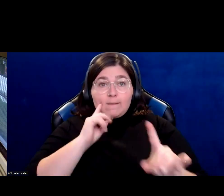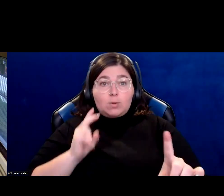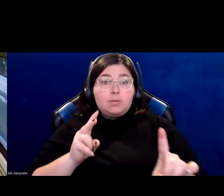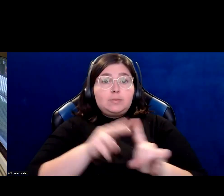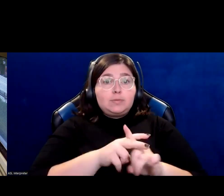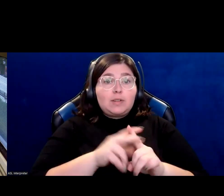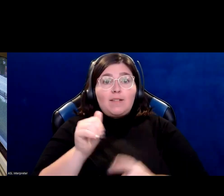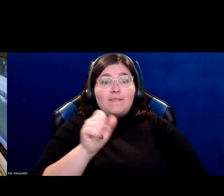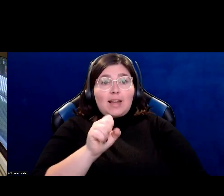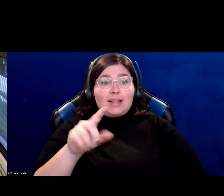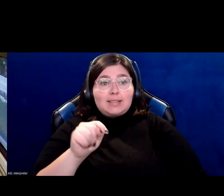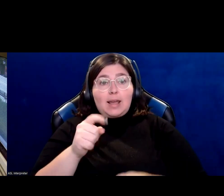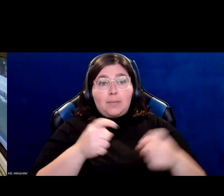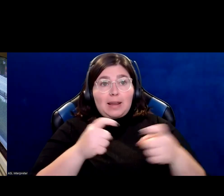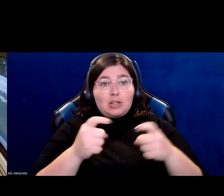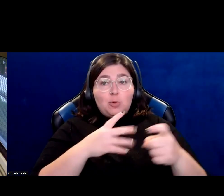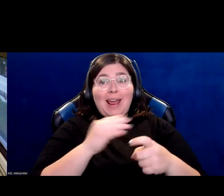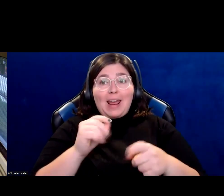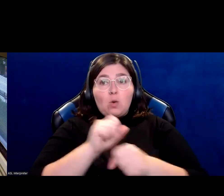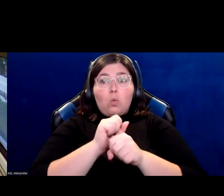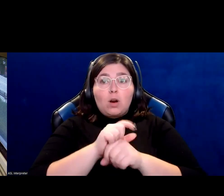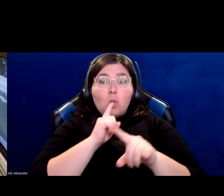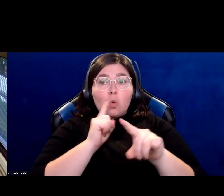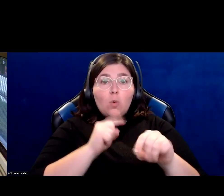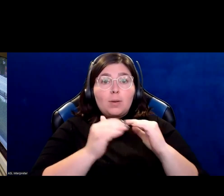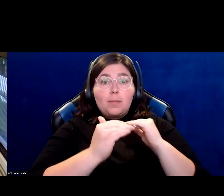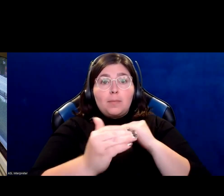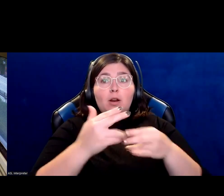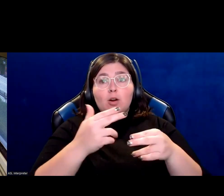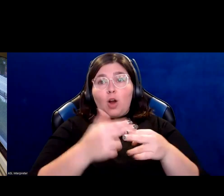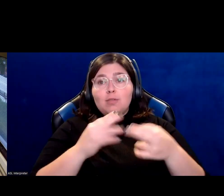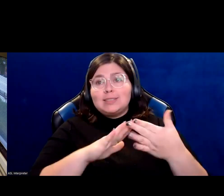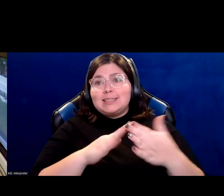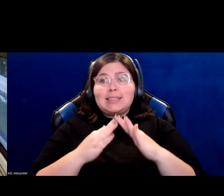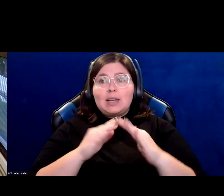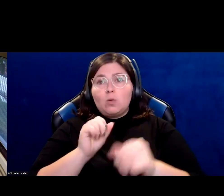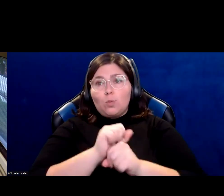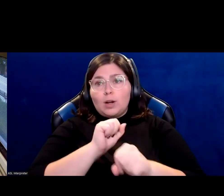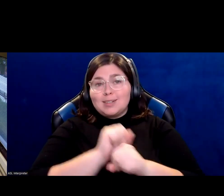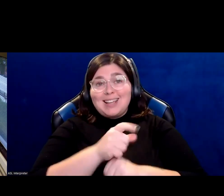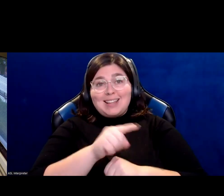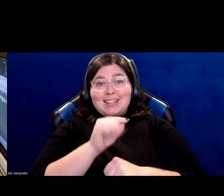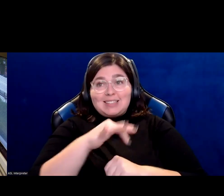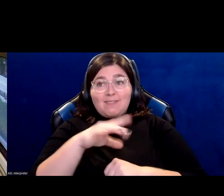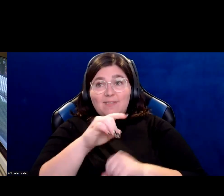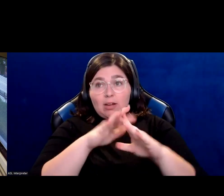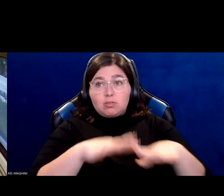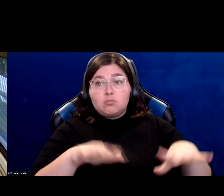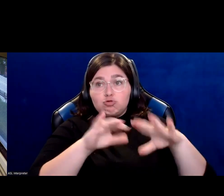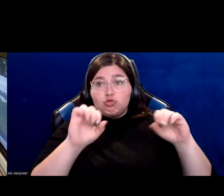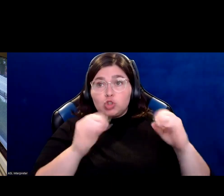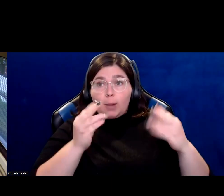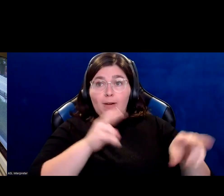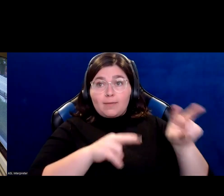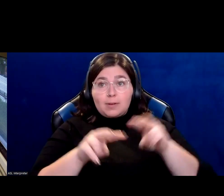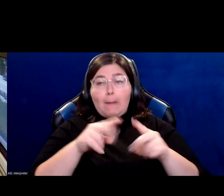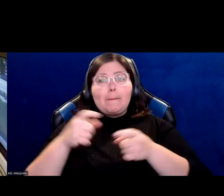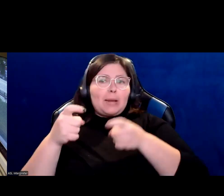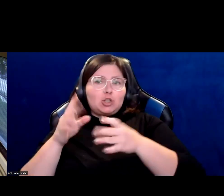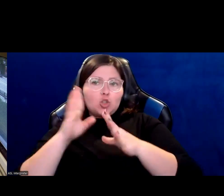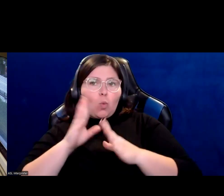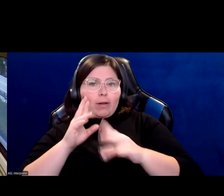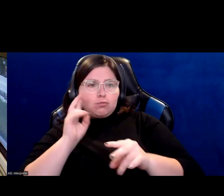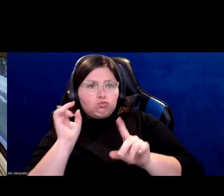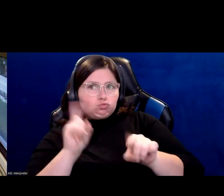our asset management and work order platform known as CityWorks. These field job observations will be completed by managers,